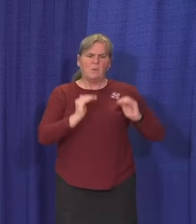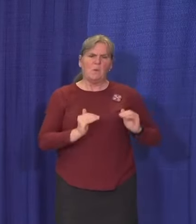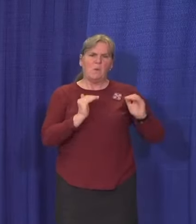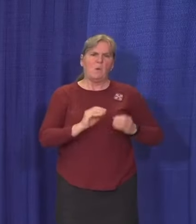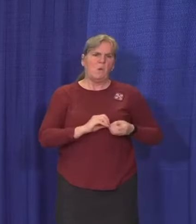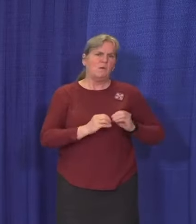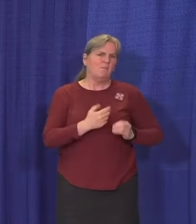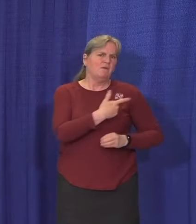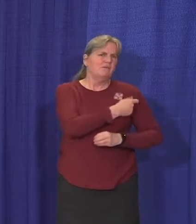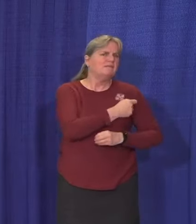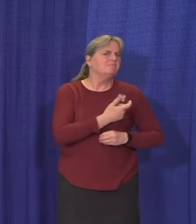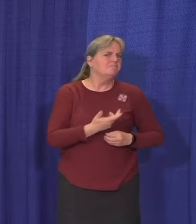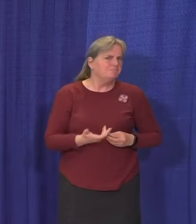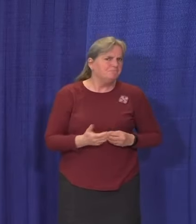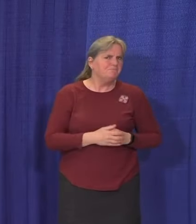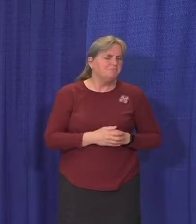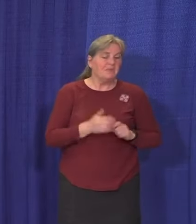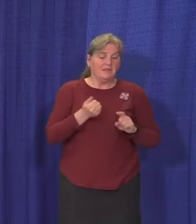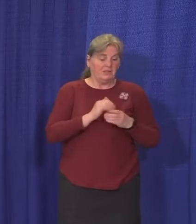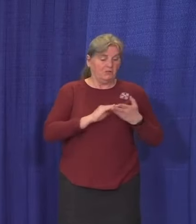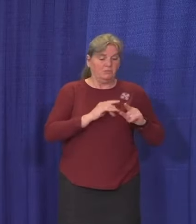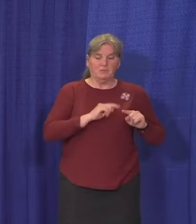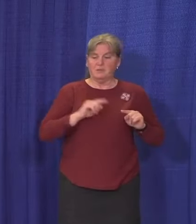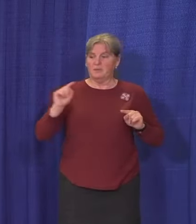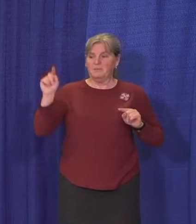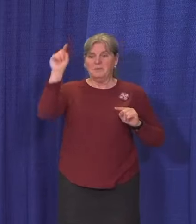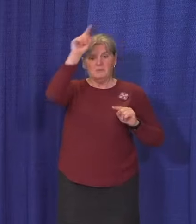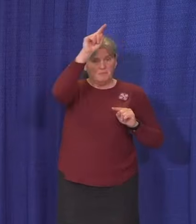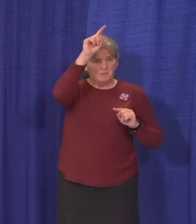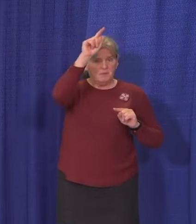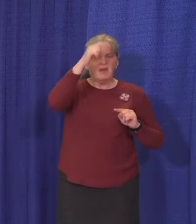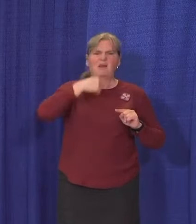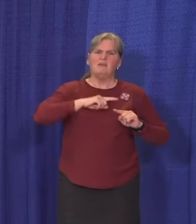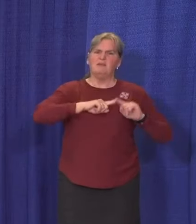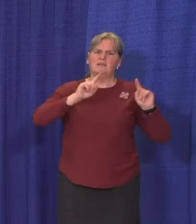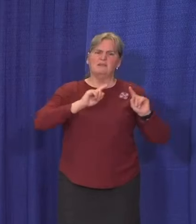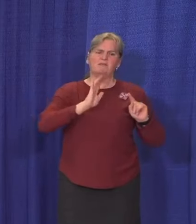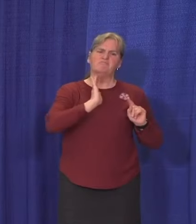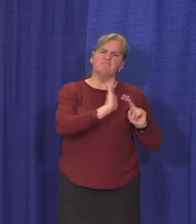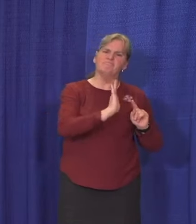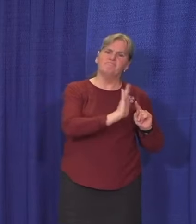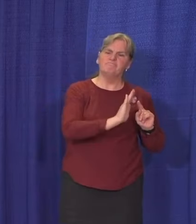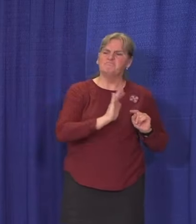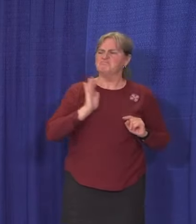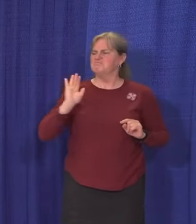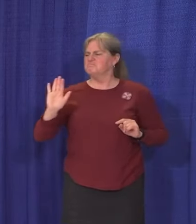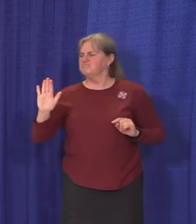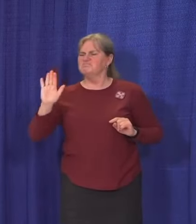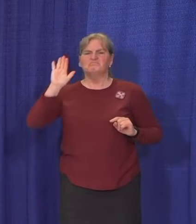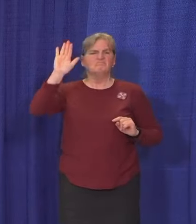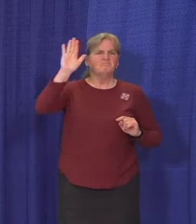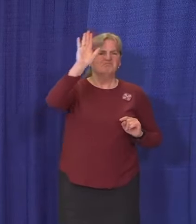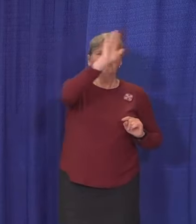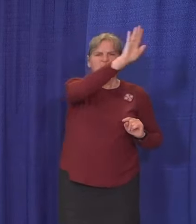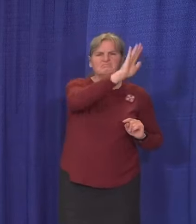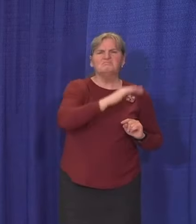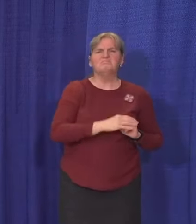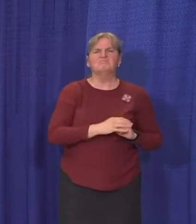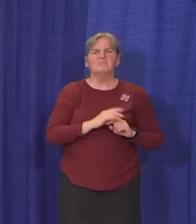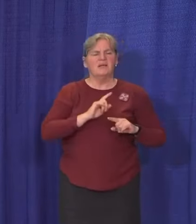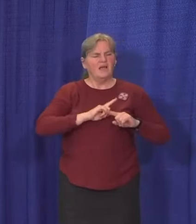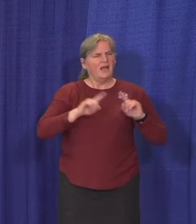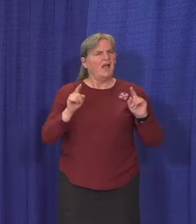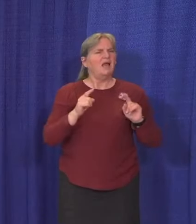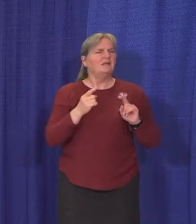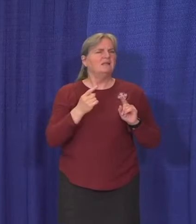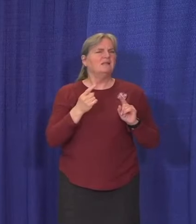rates. Every community and age group has different dynamics and will have a different